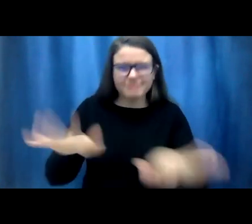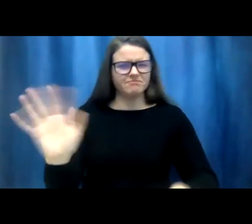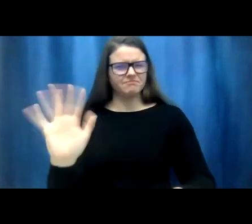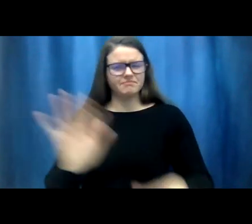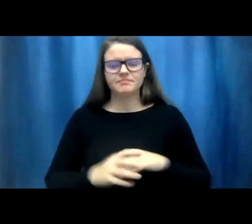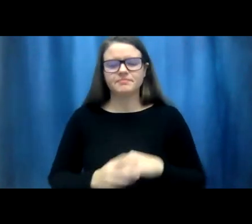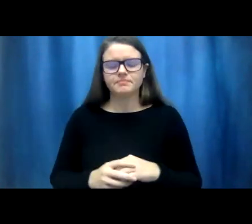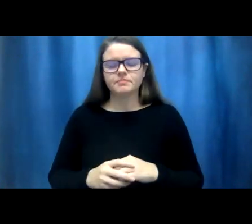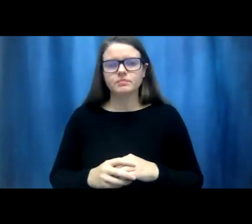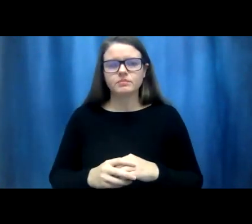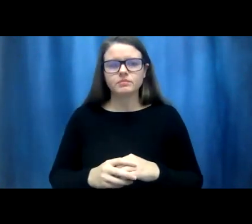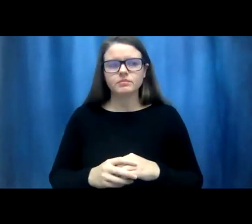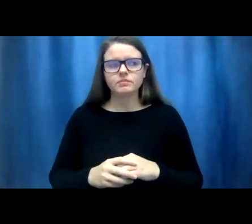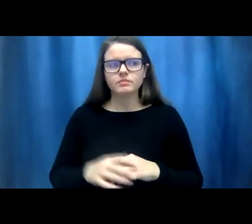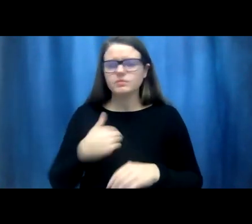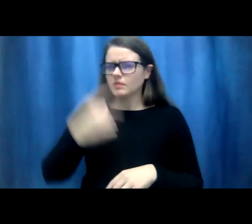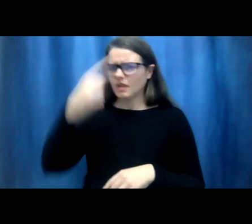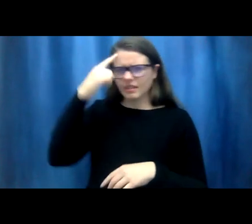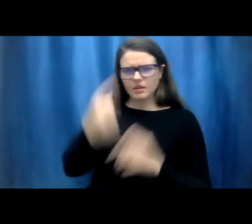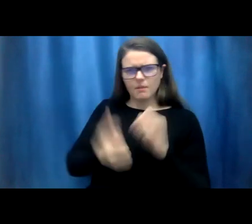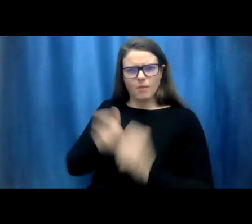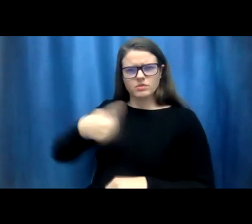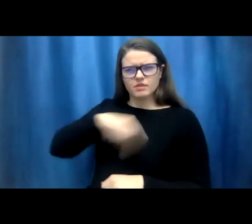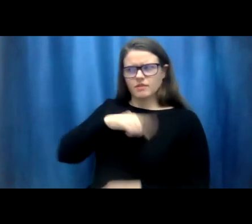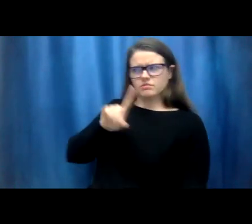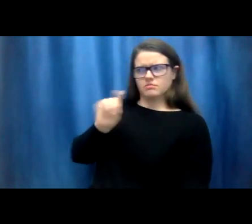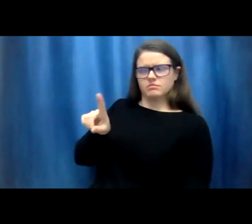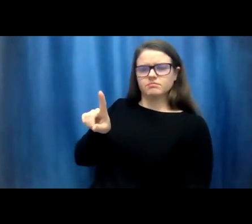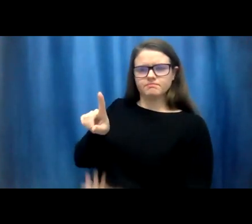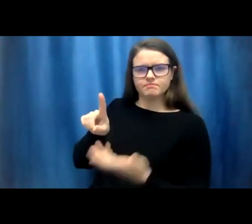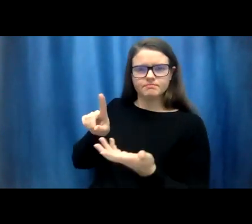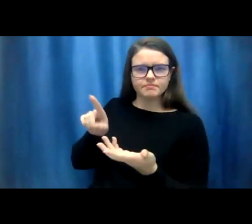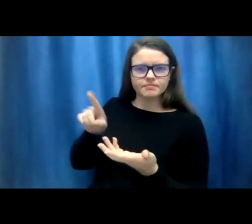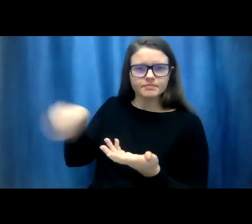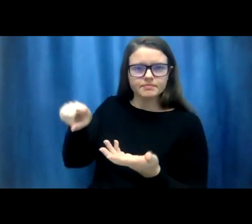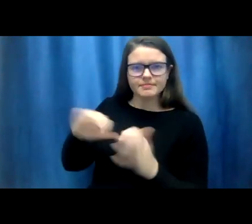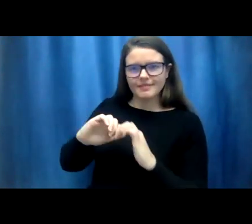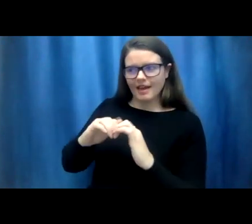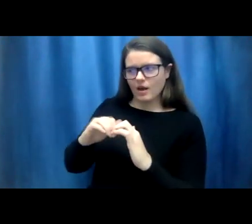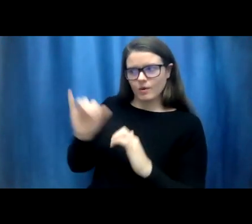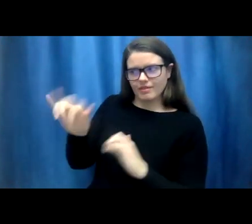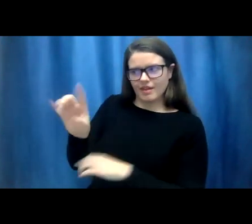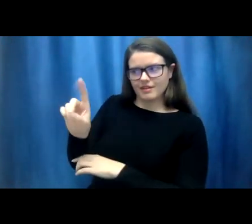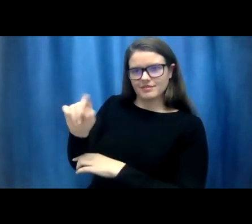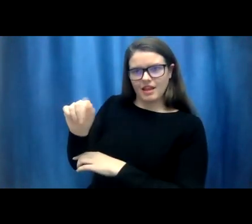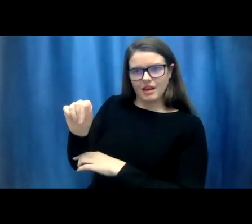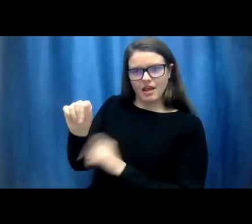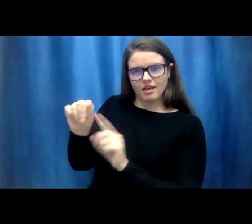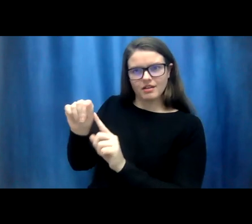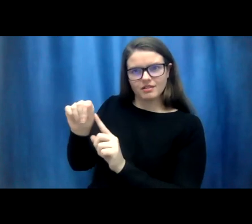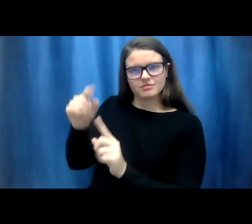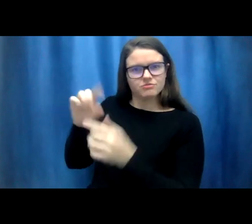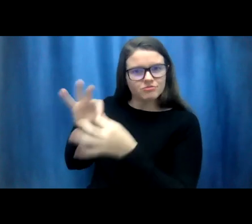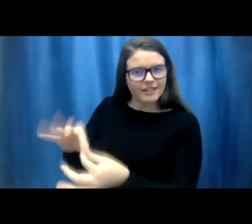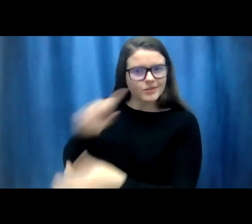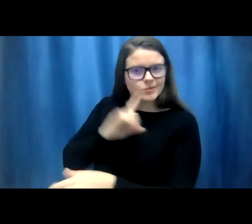So I think that was the question most of us had, was about how we can leverage the ecosystem and